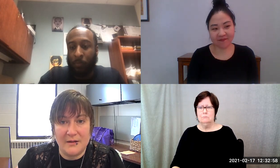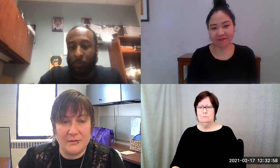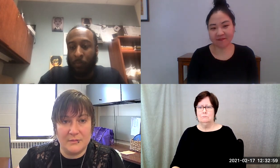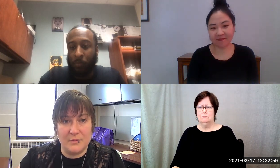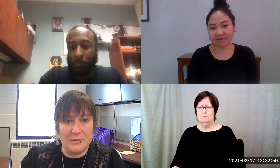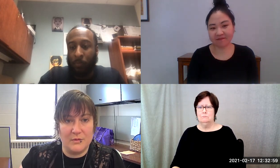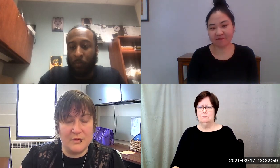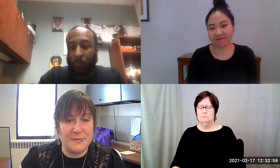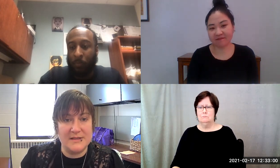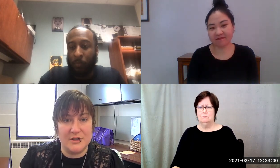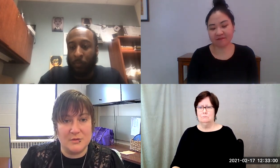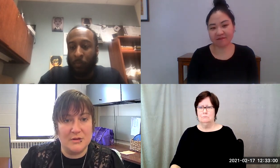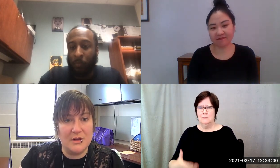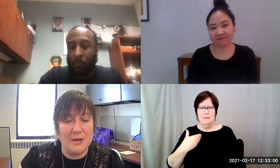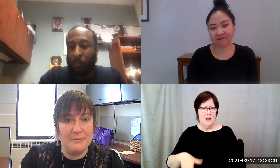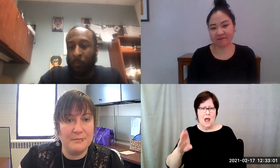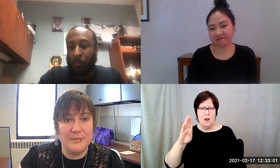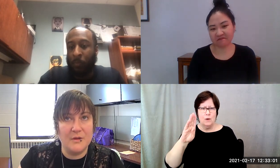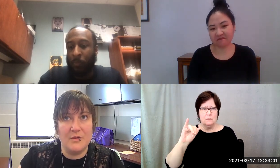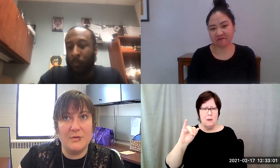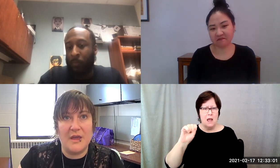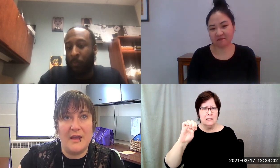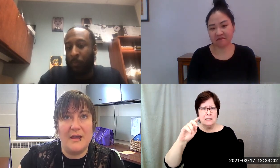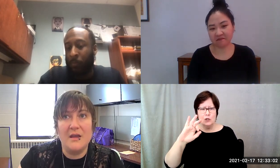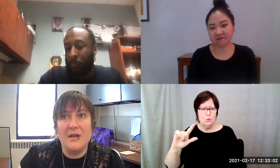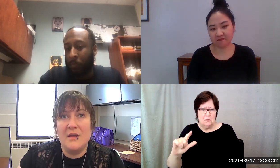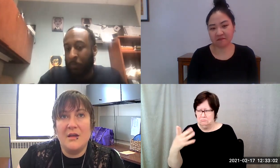that I was bisexual.